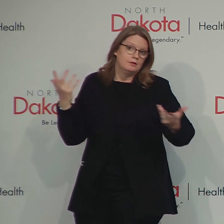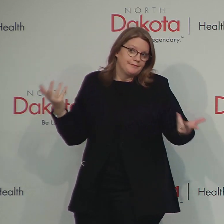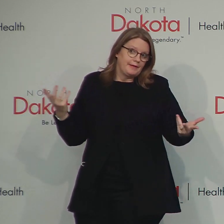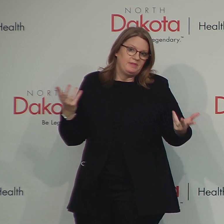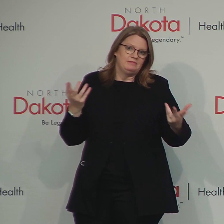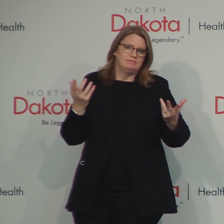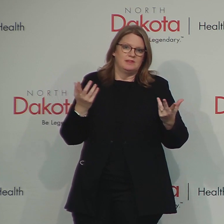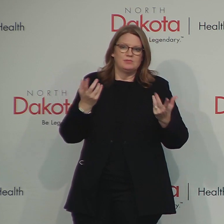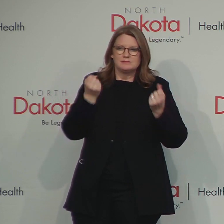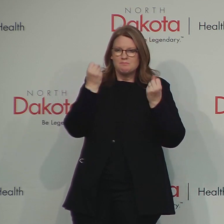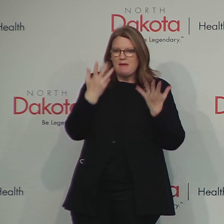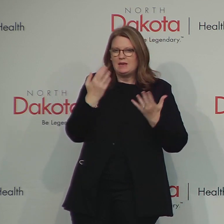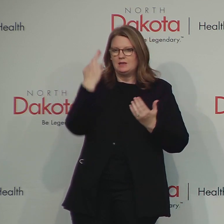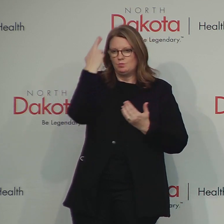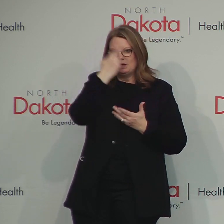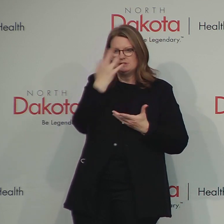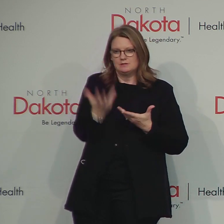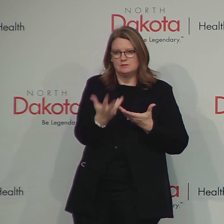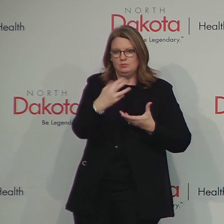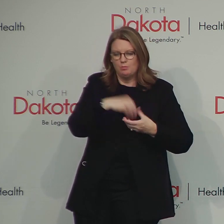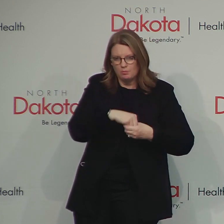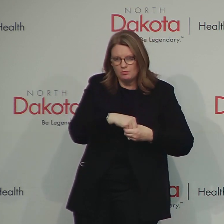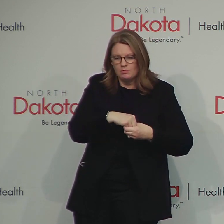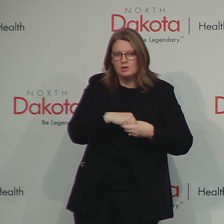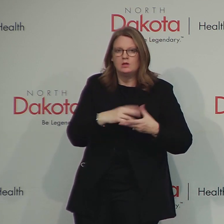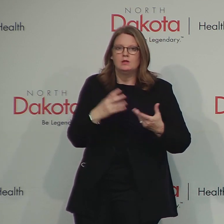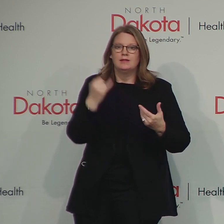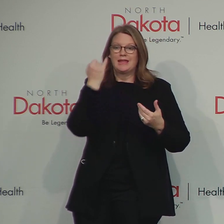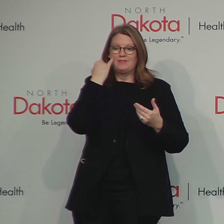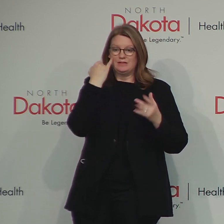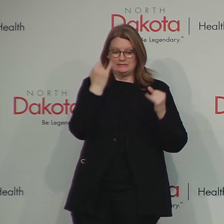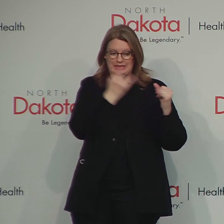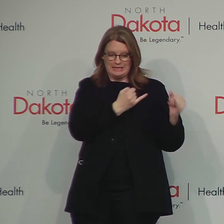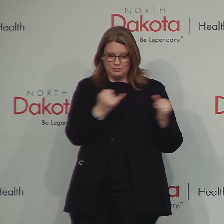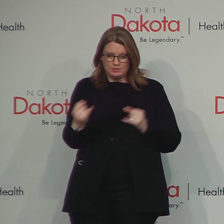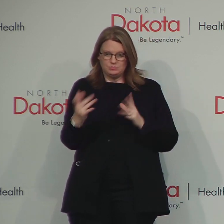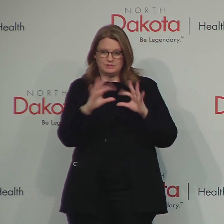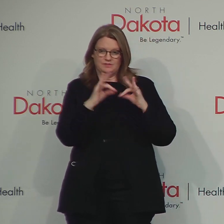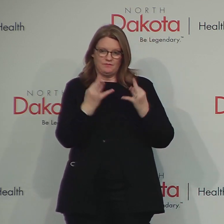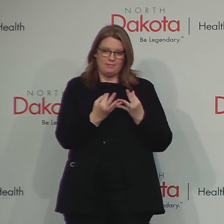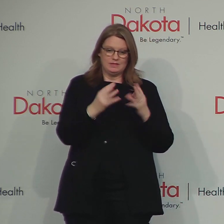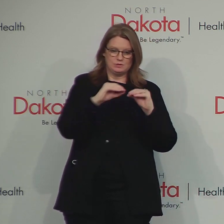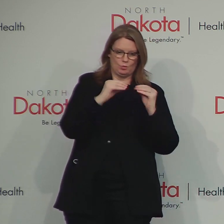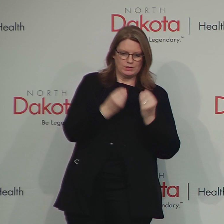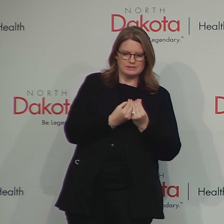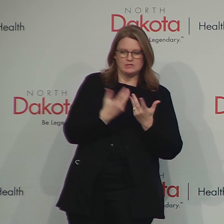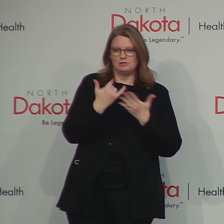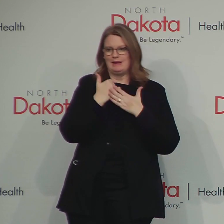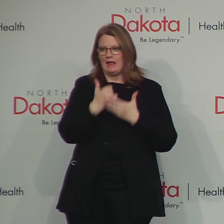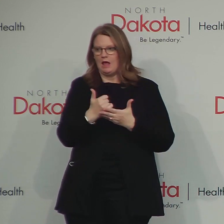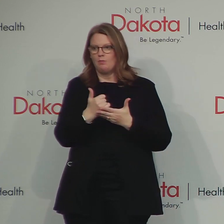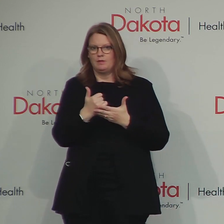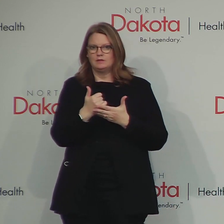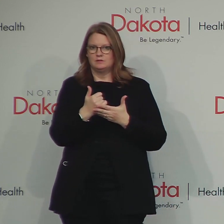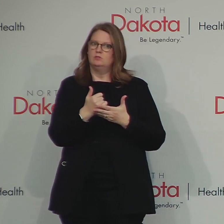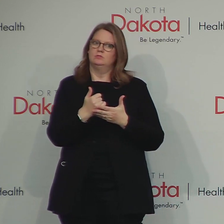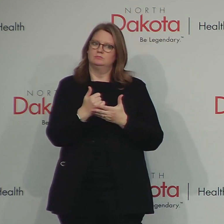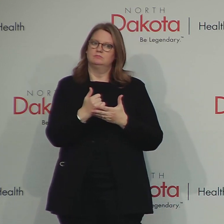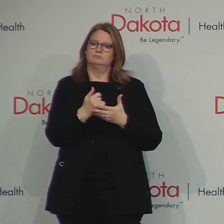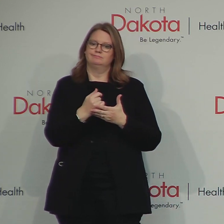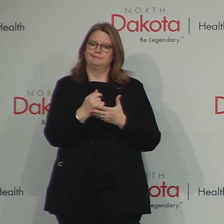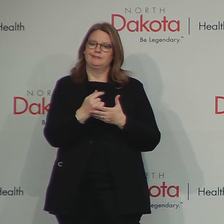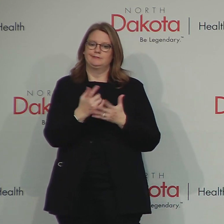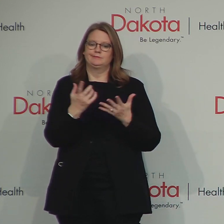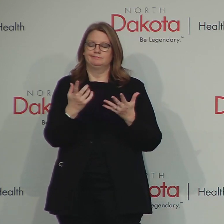everything played a part. At the heart of it is individuals and families and organizations helping to break the chain,